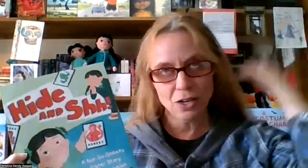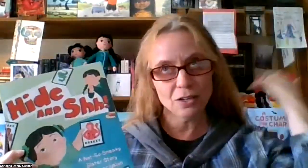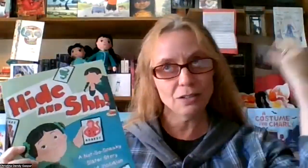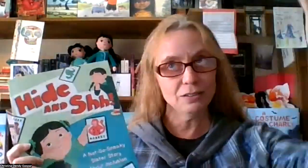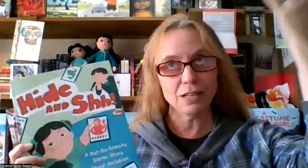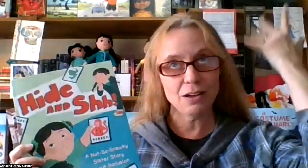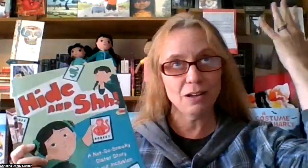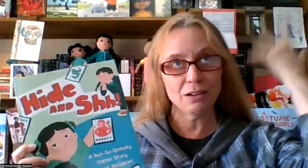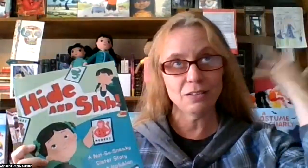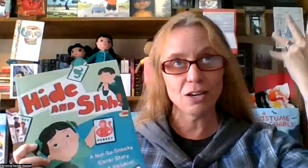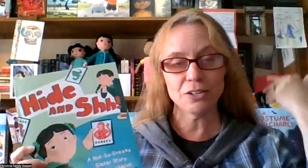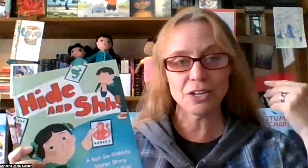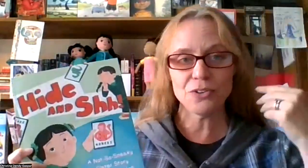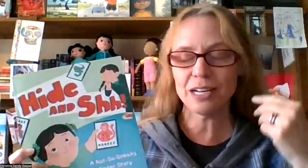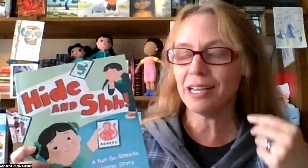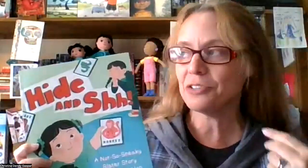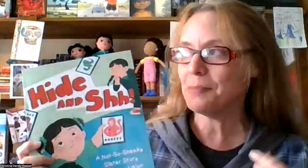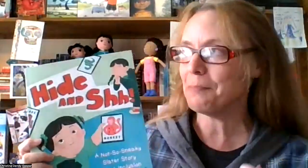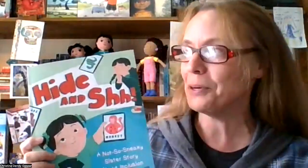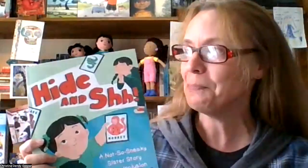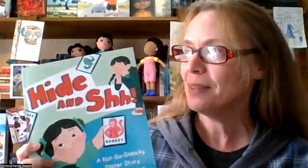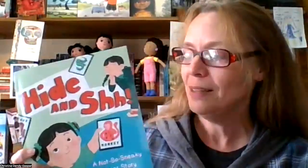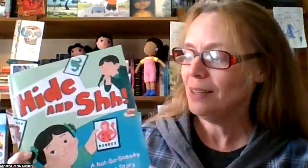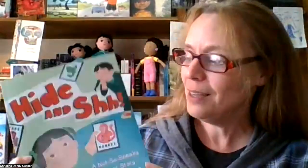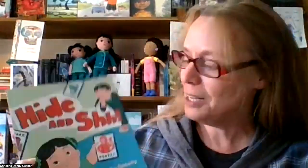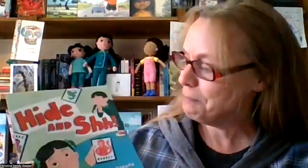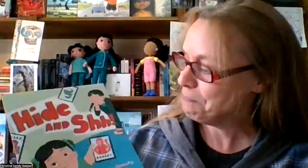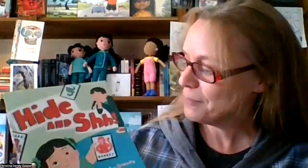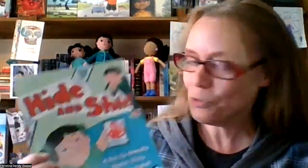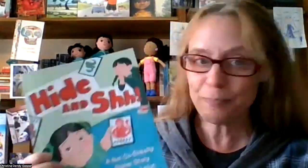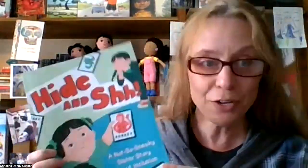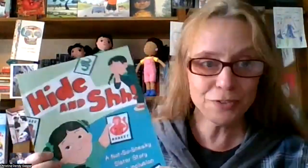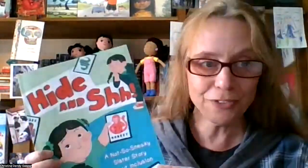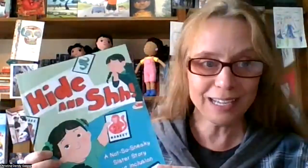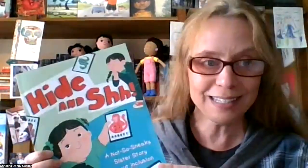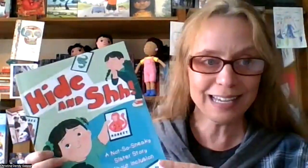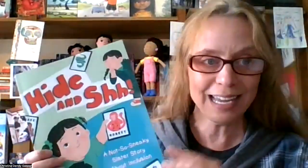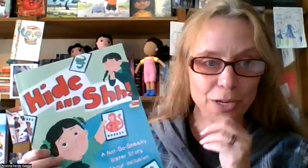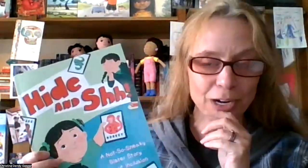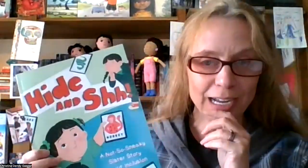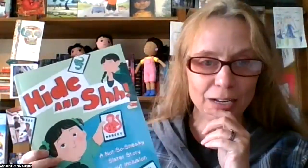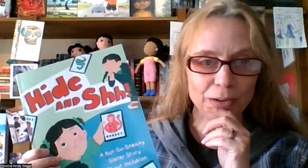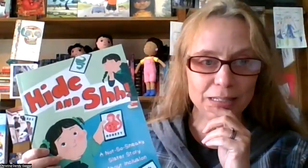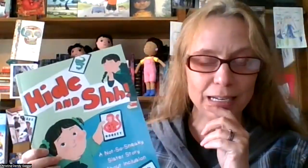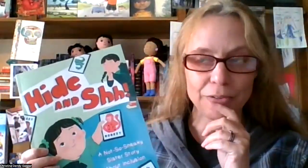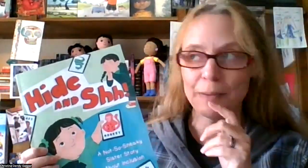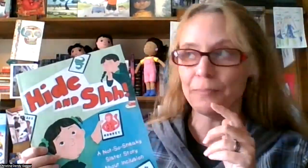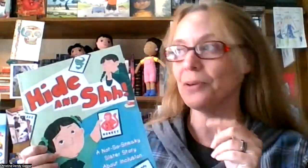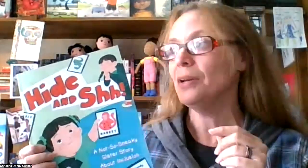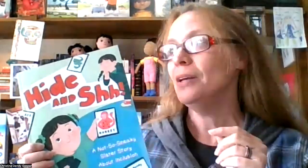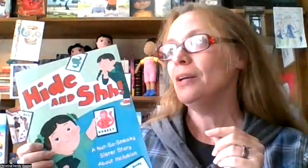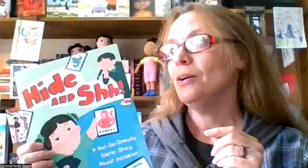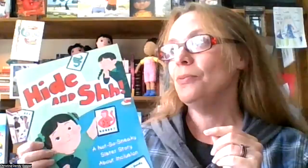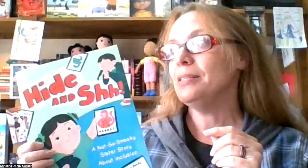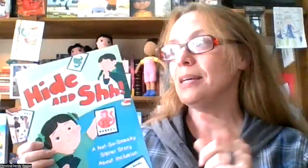playing longer ago than I'd like to remember, with my own friends. And we were hiding once, and I